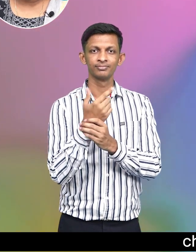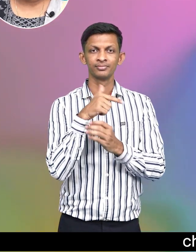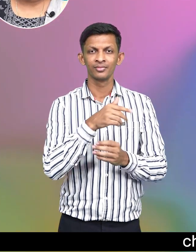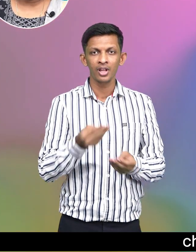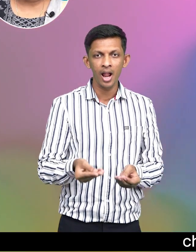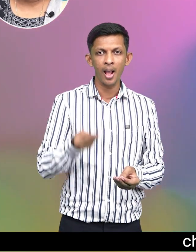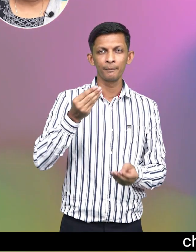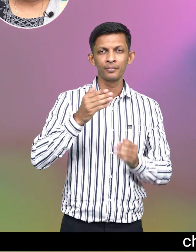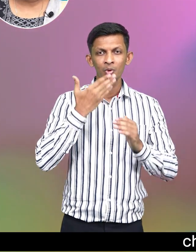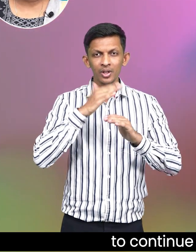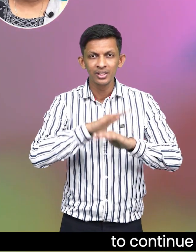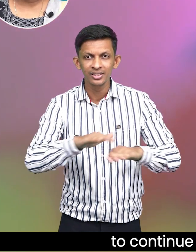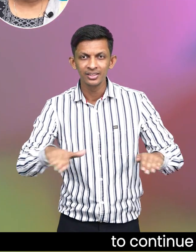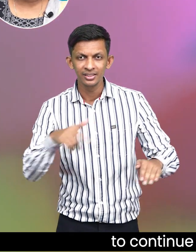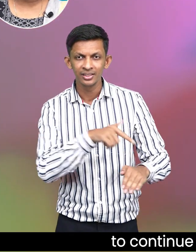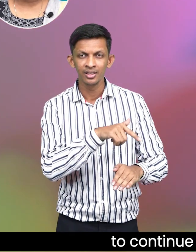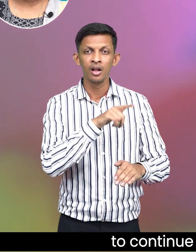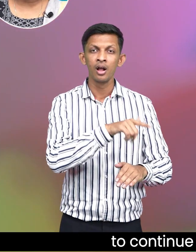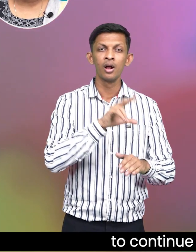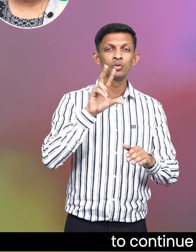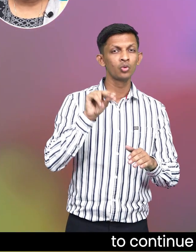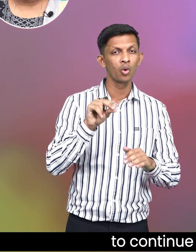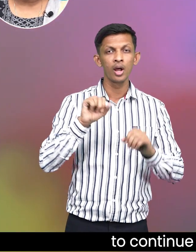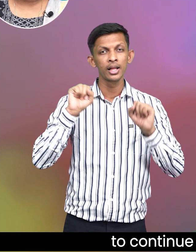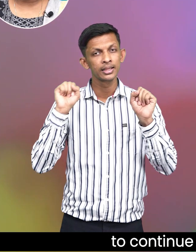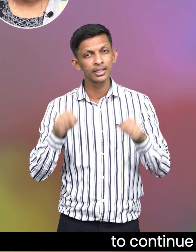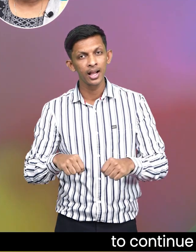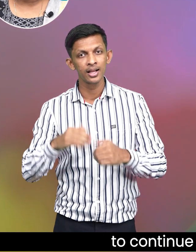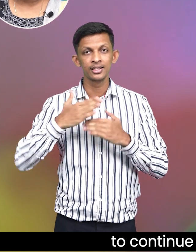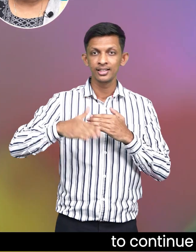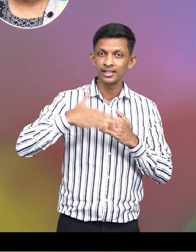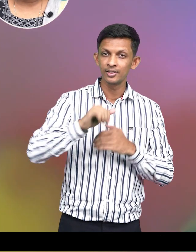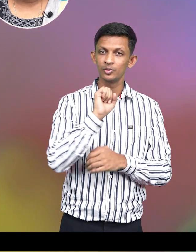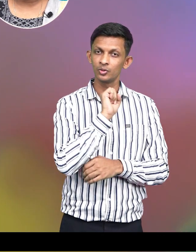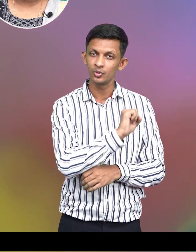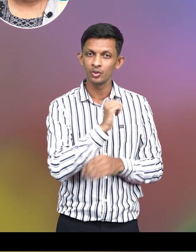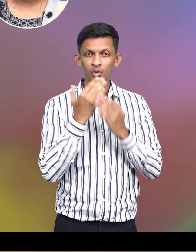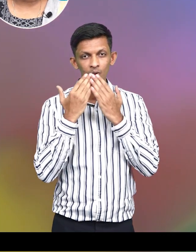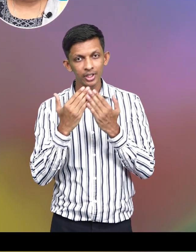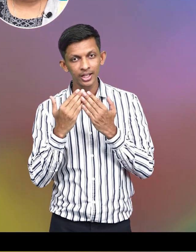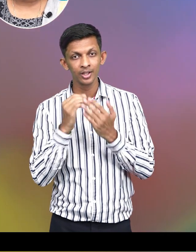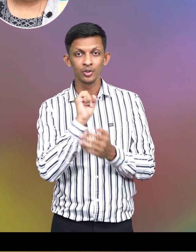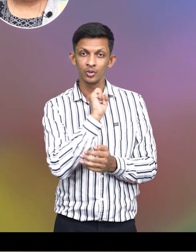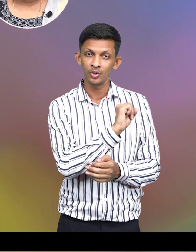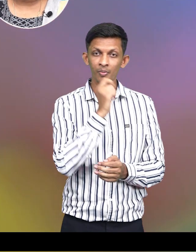Grown-up children are not able to continue their studies at their parents' new